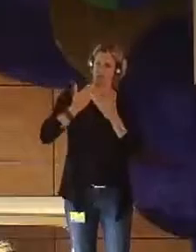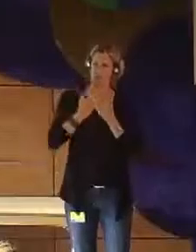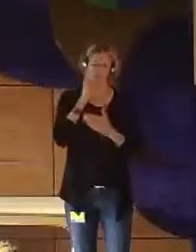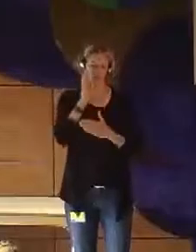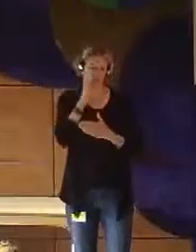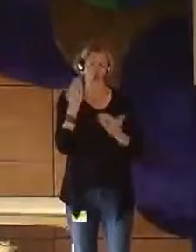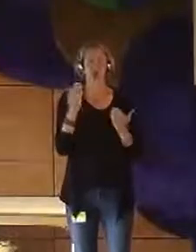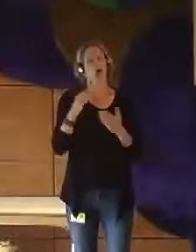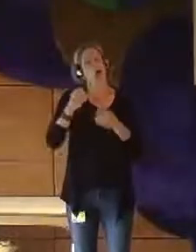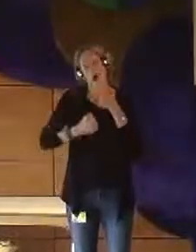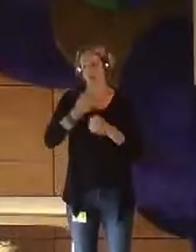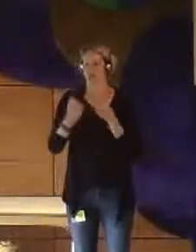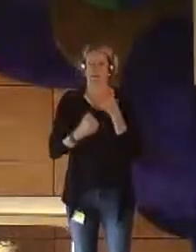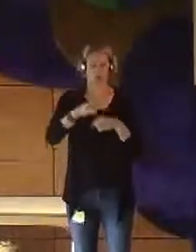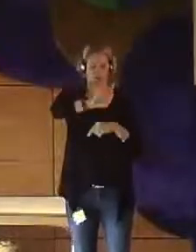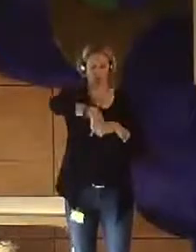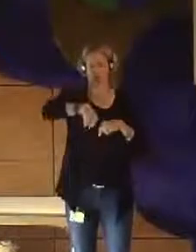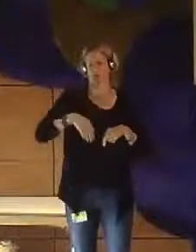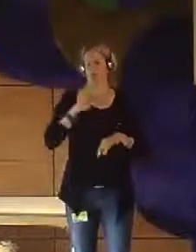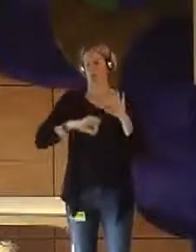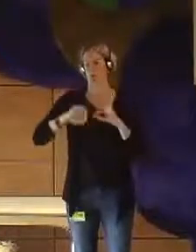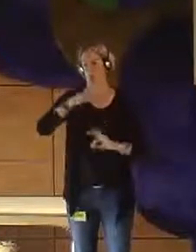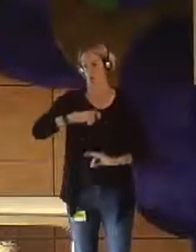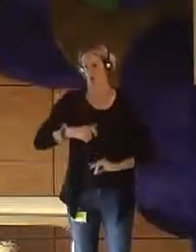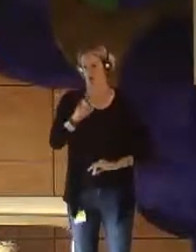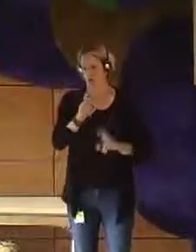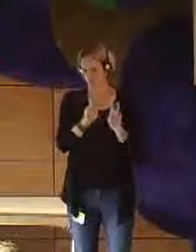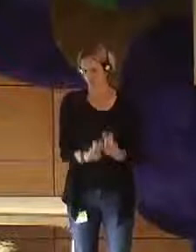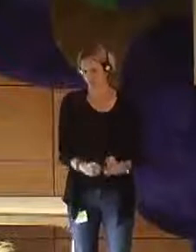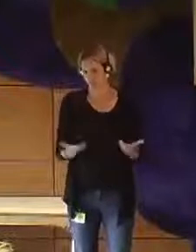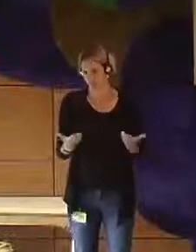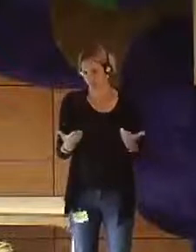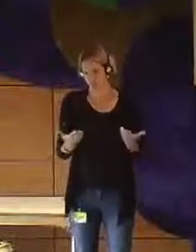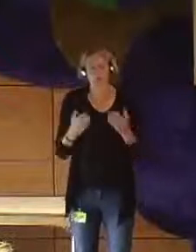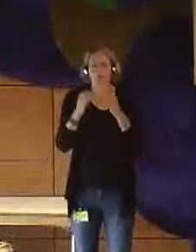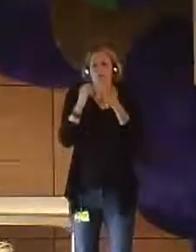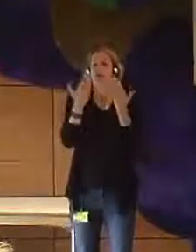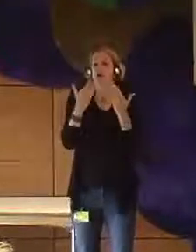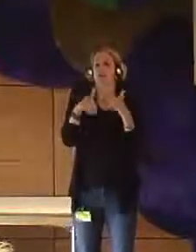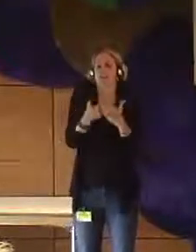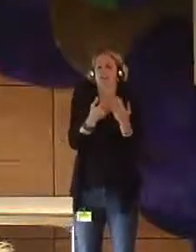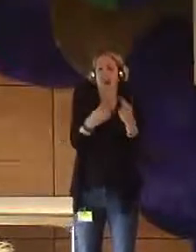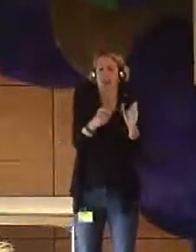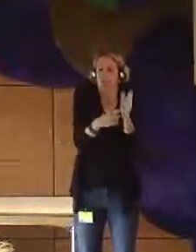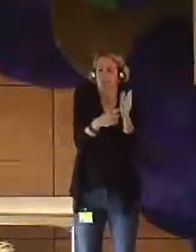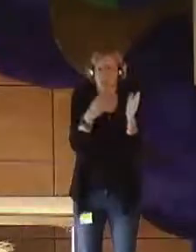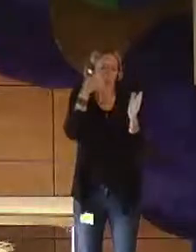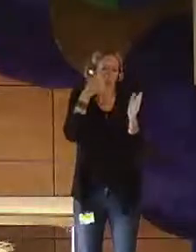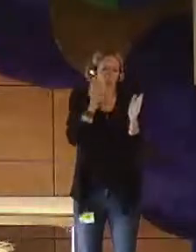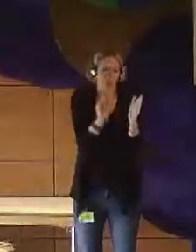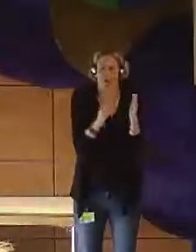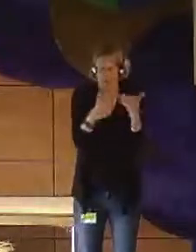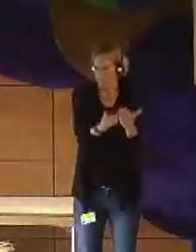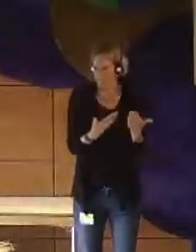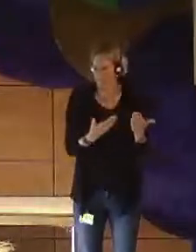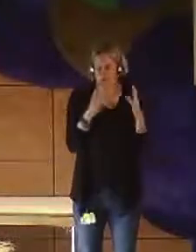And because coloboma is, there are other causes of coloboma and there are other causes of choanal atresia. But